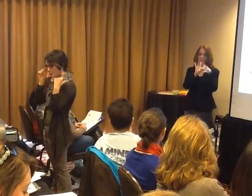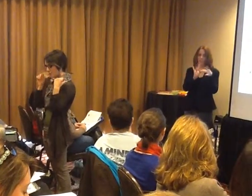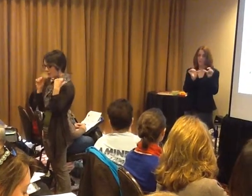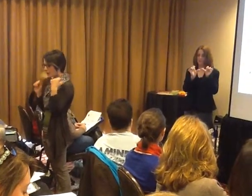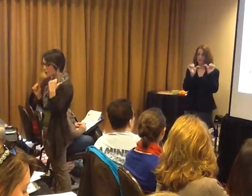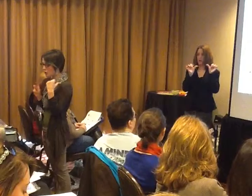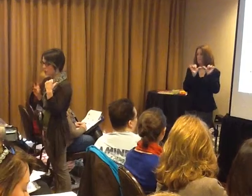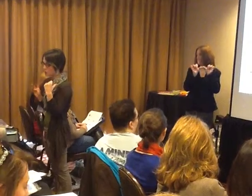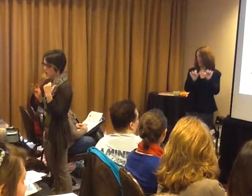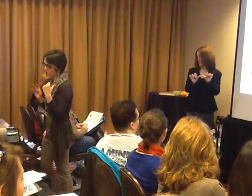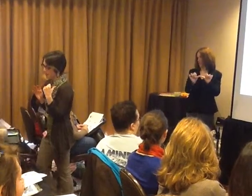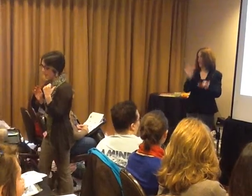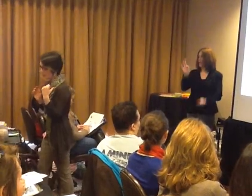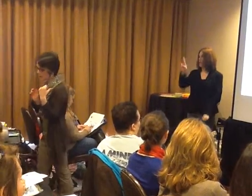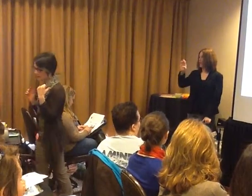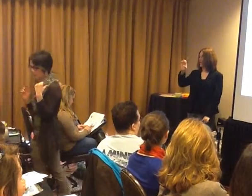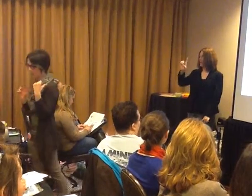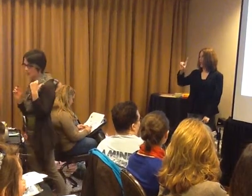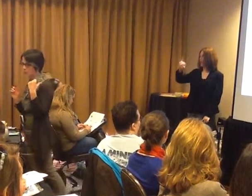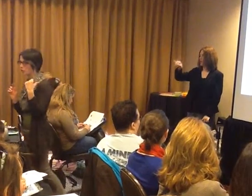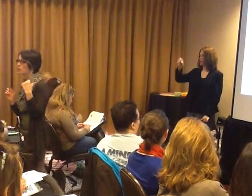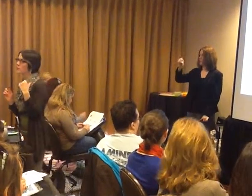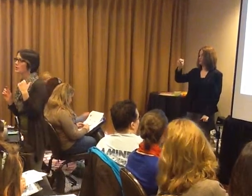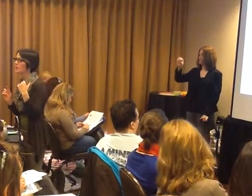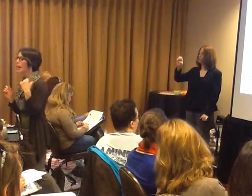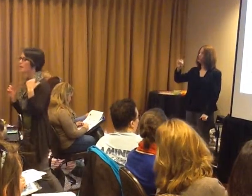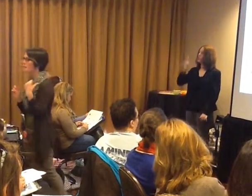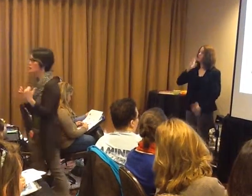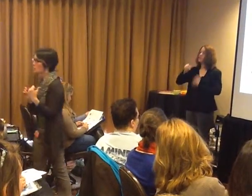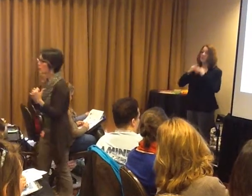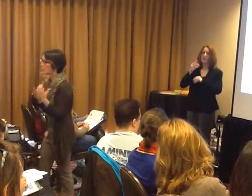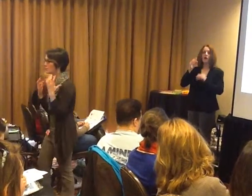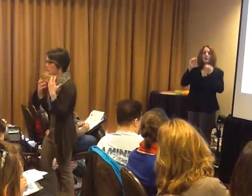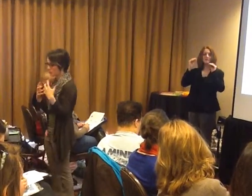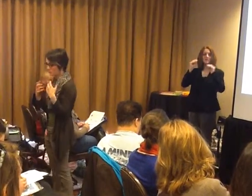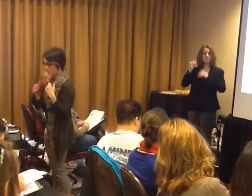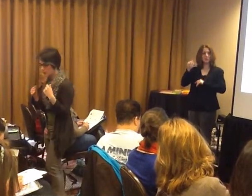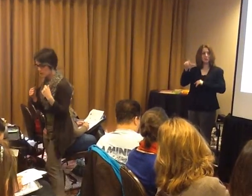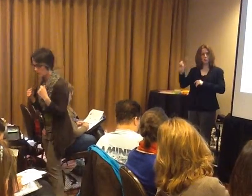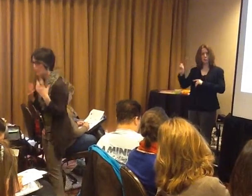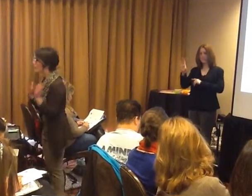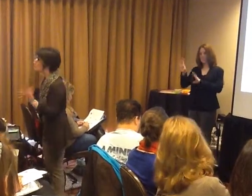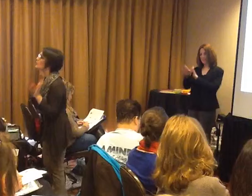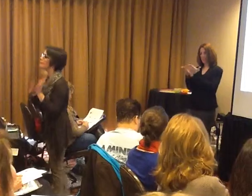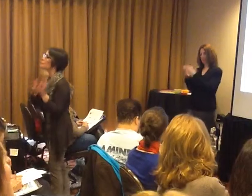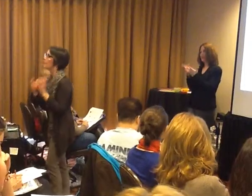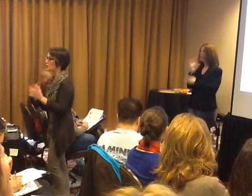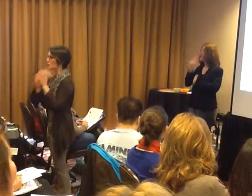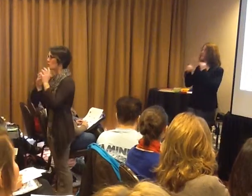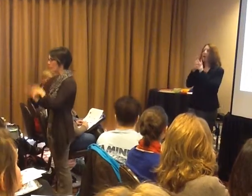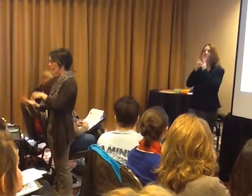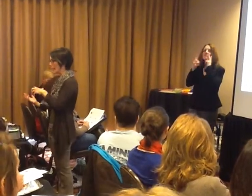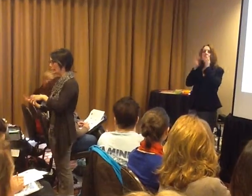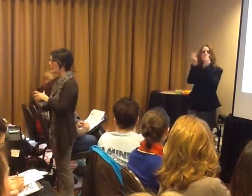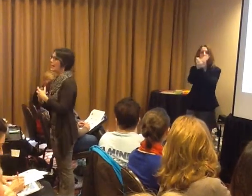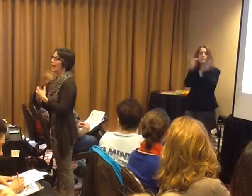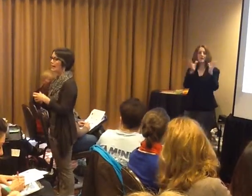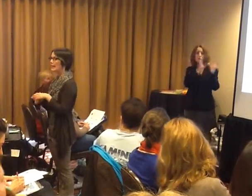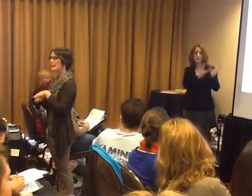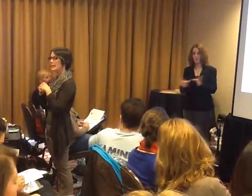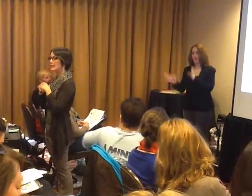Fred Jones talks about in one of his books, Teaching Tools, a visual instruction, a visual information